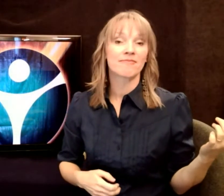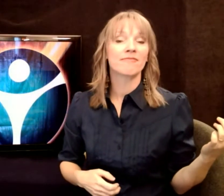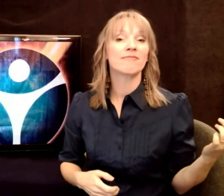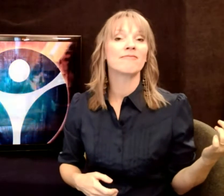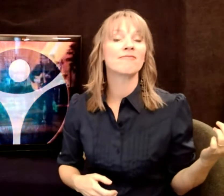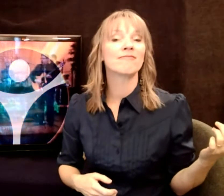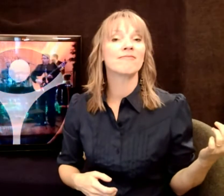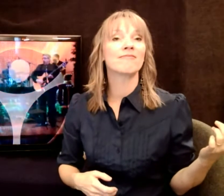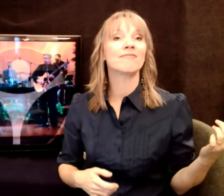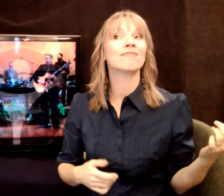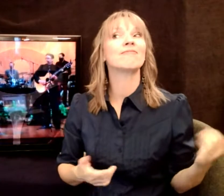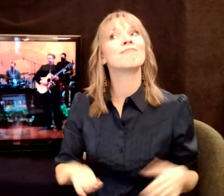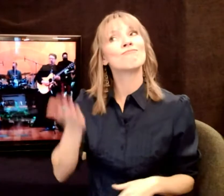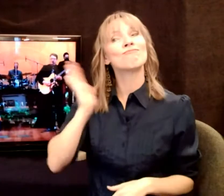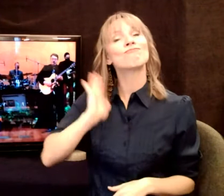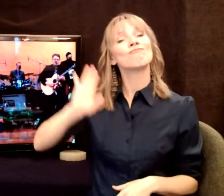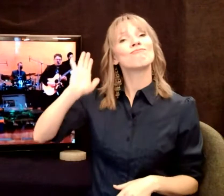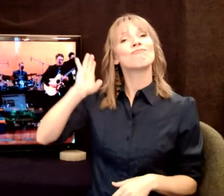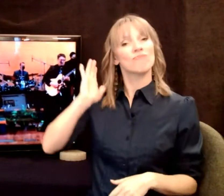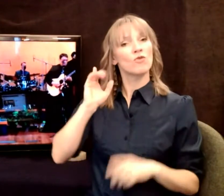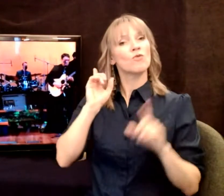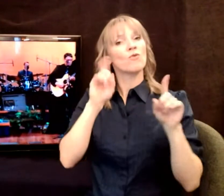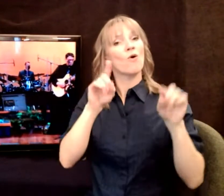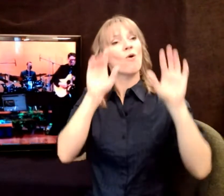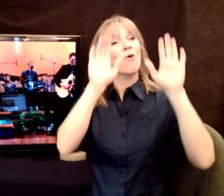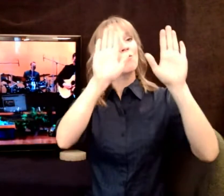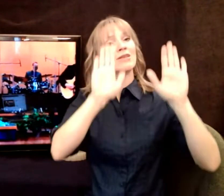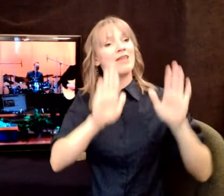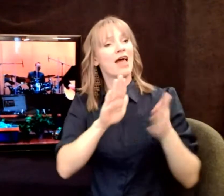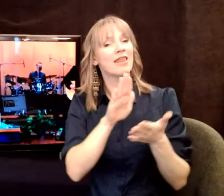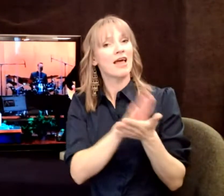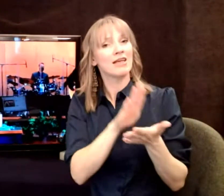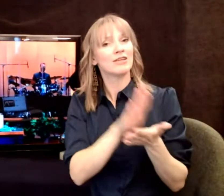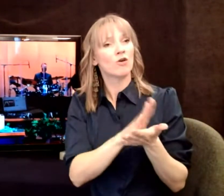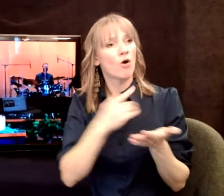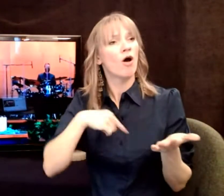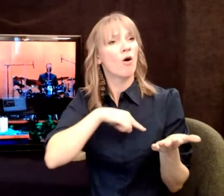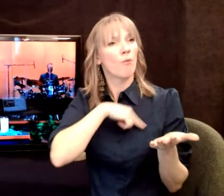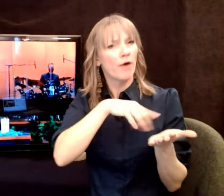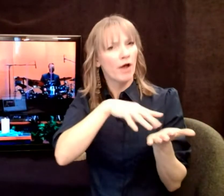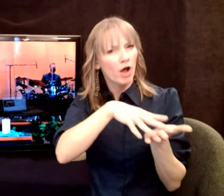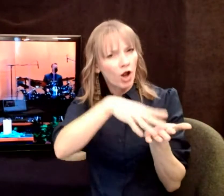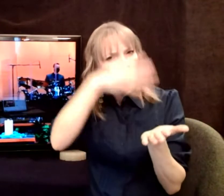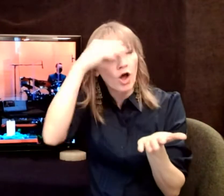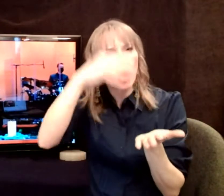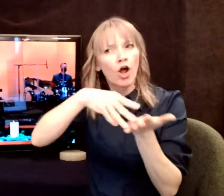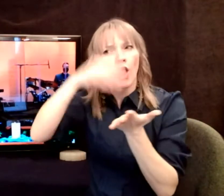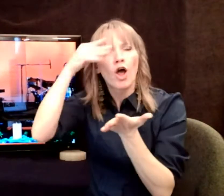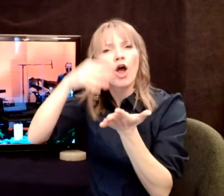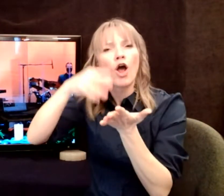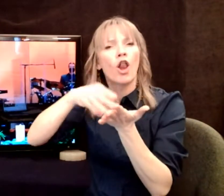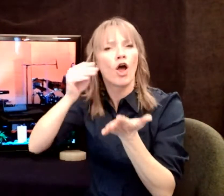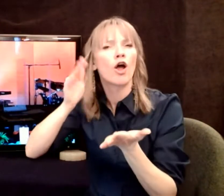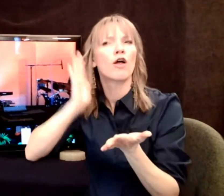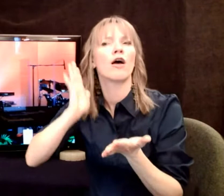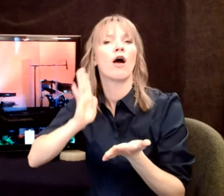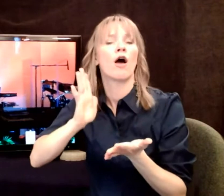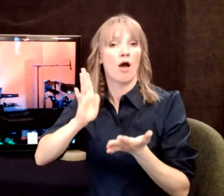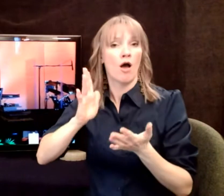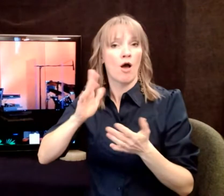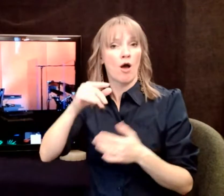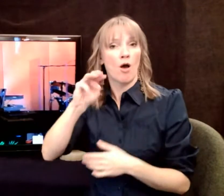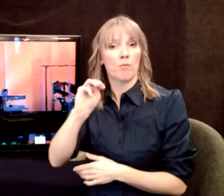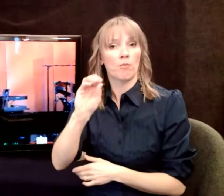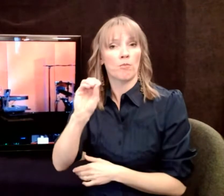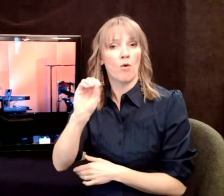When I was in Sunday school, we would learn about the time Moses split the sea